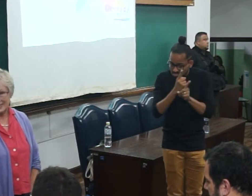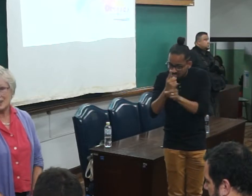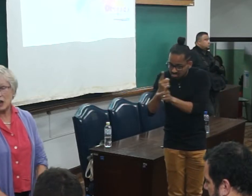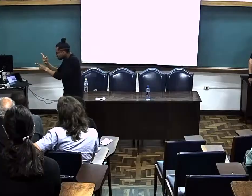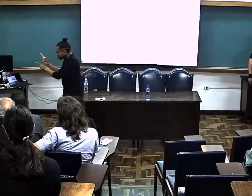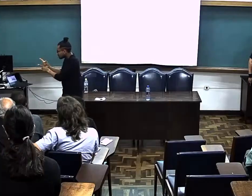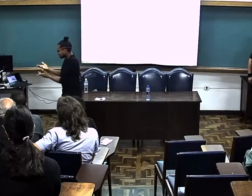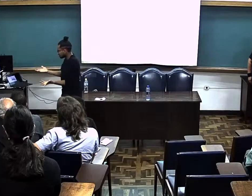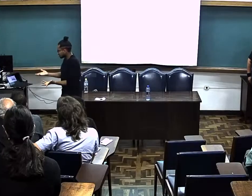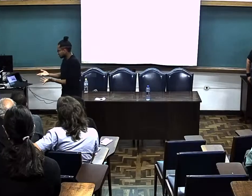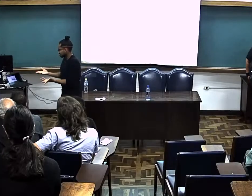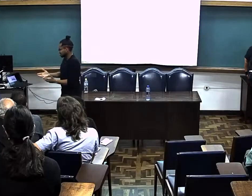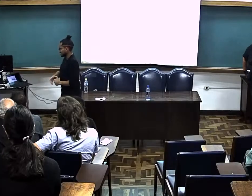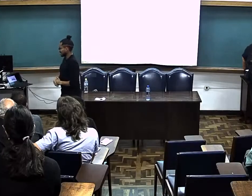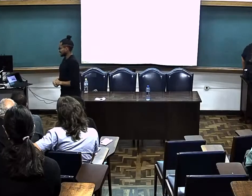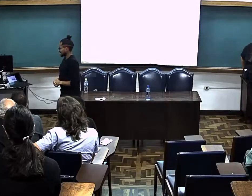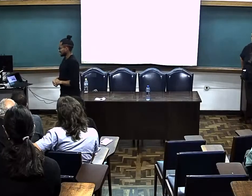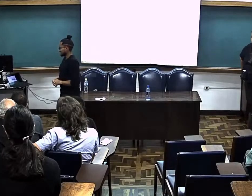this?